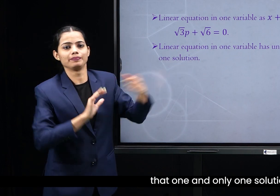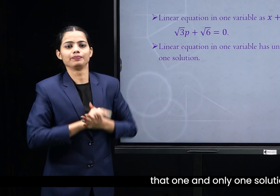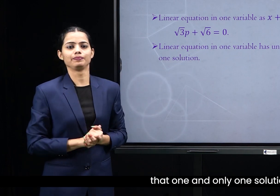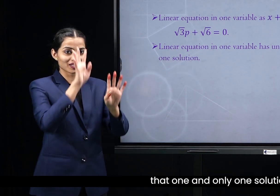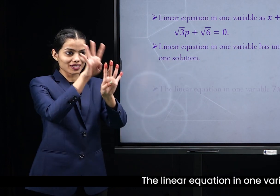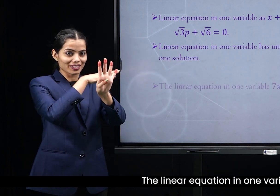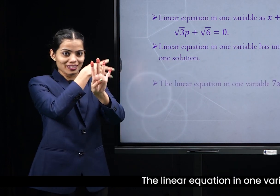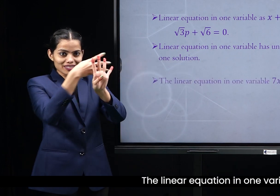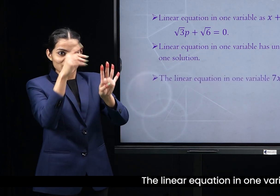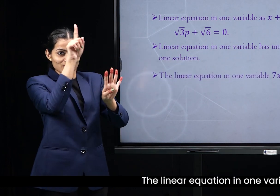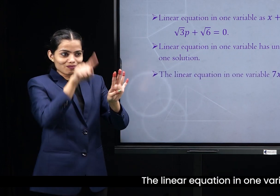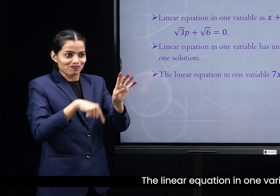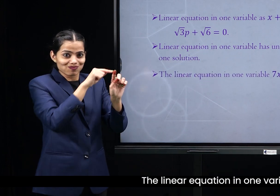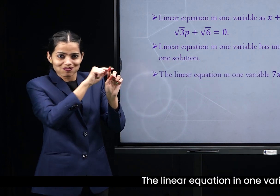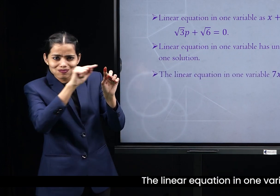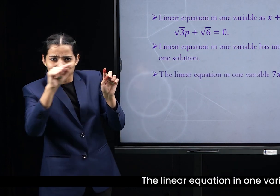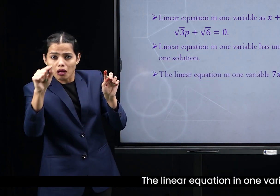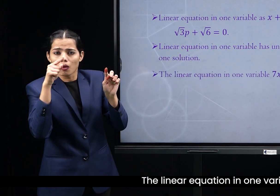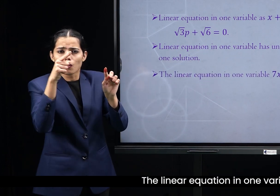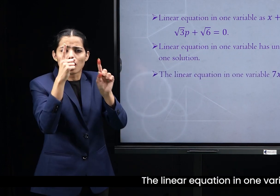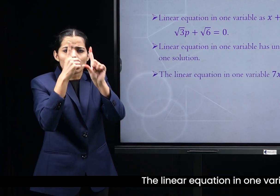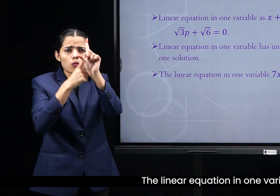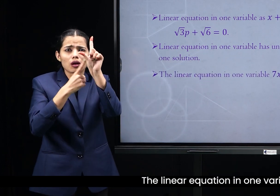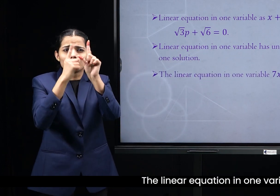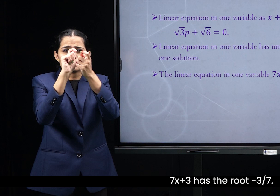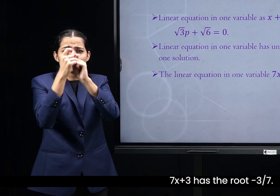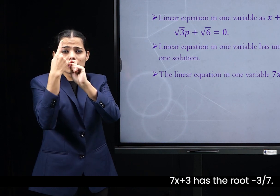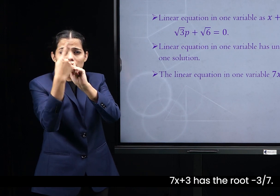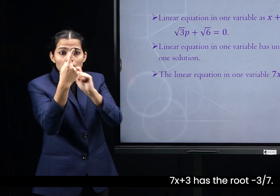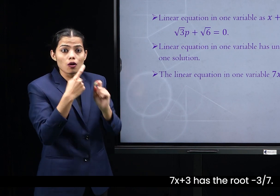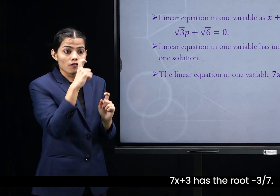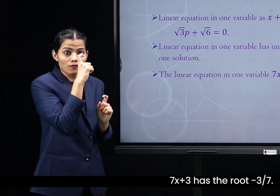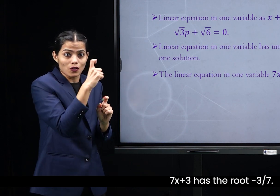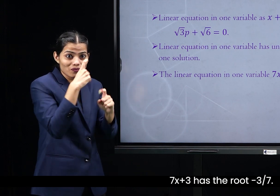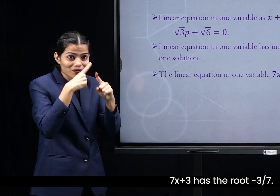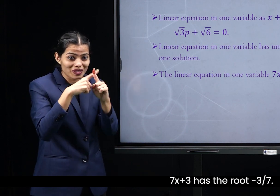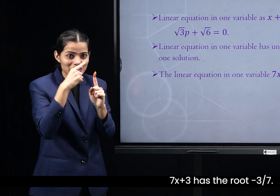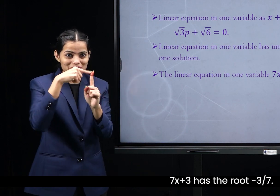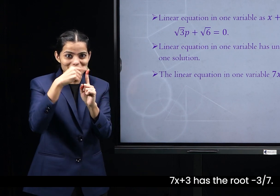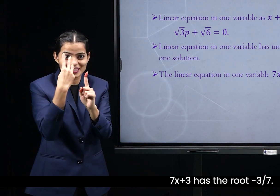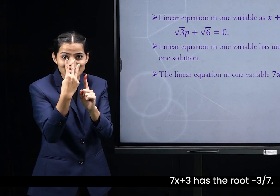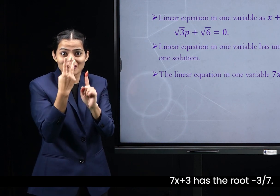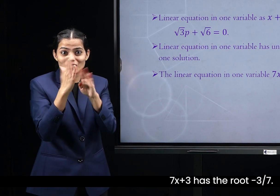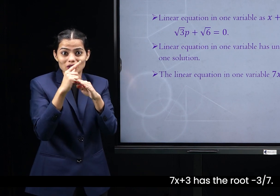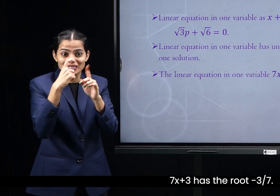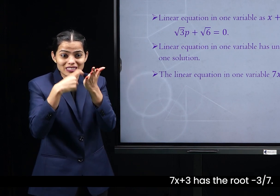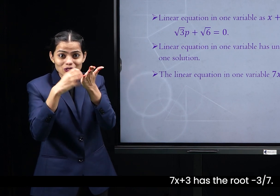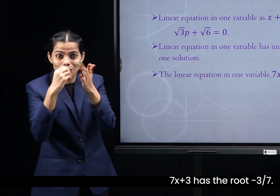We can linear equation in one variable is-X plus 3 has the root minus 3